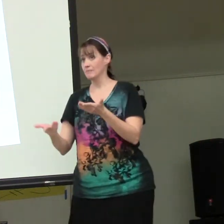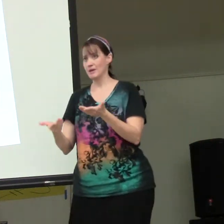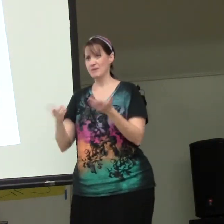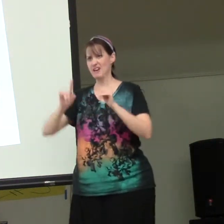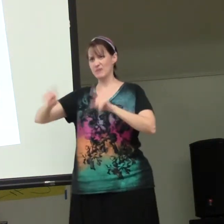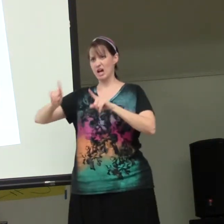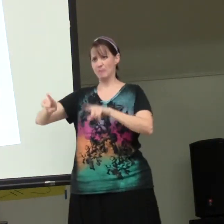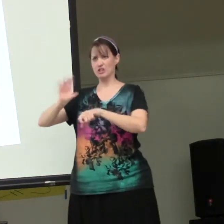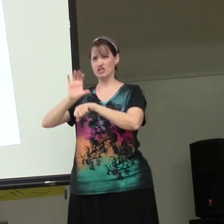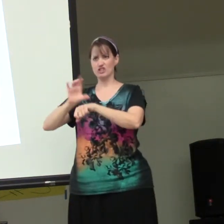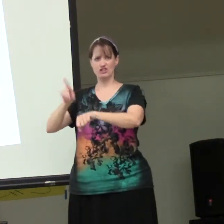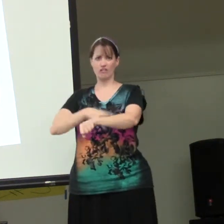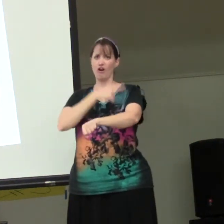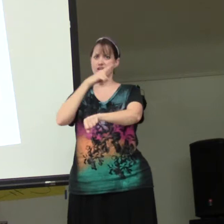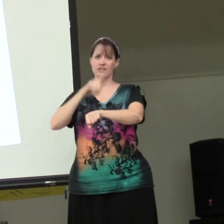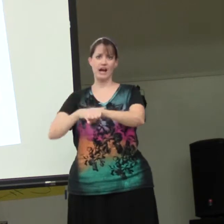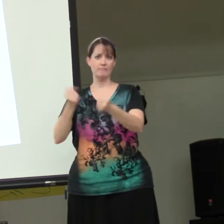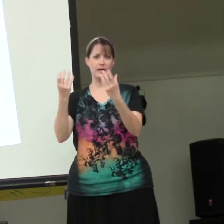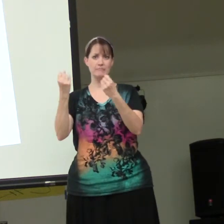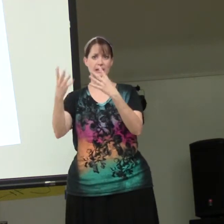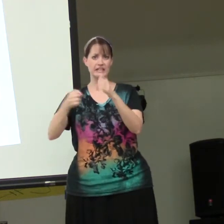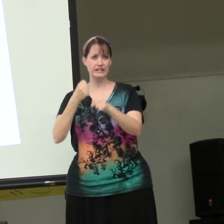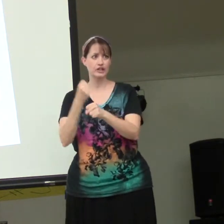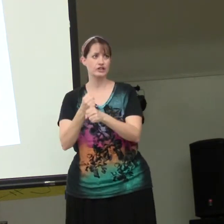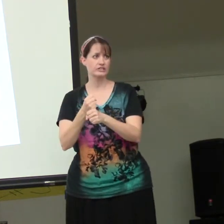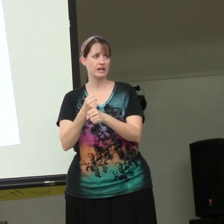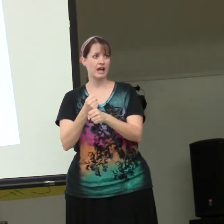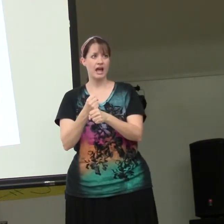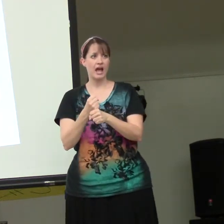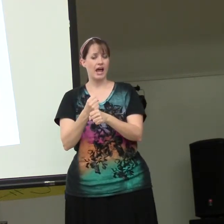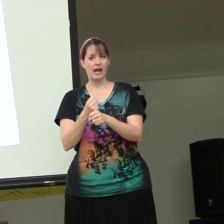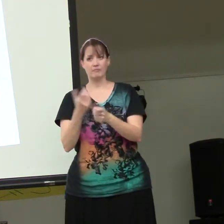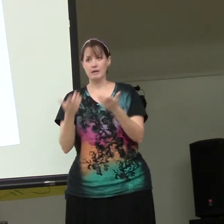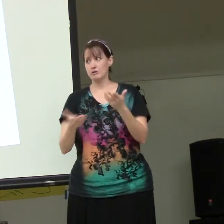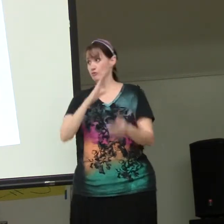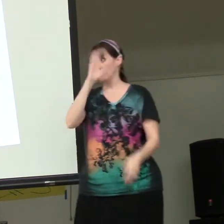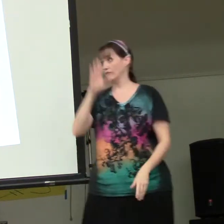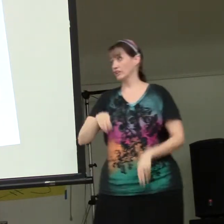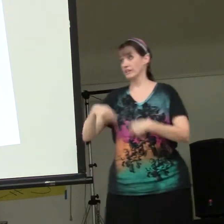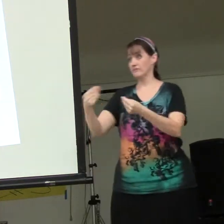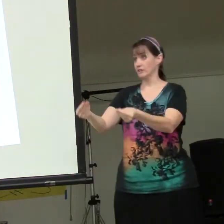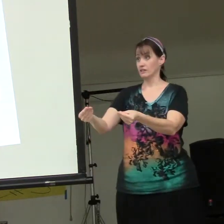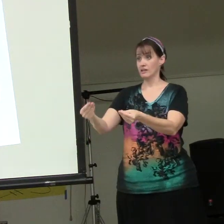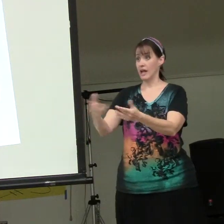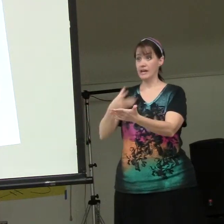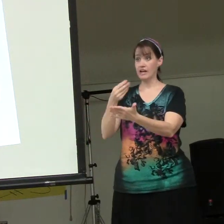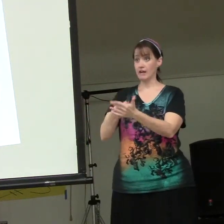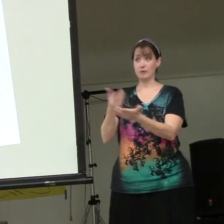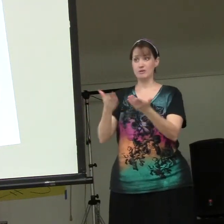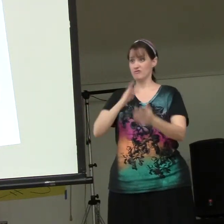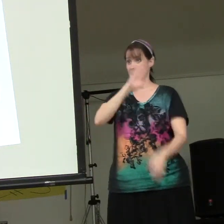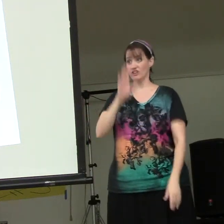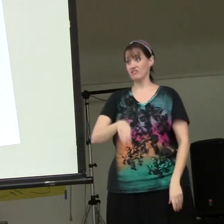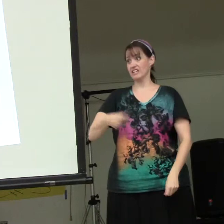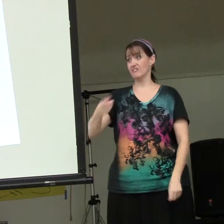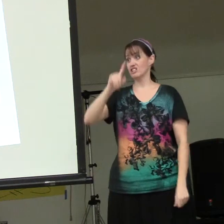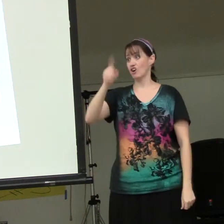maybe you have been coming to the church a long time, many, many years. And maybe you've never given any kind. Maybe you've never even given a